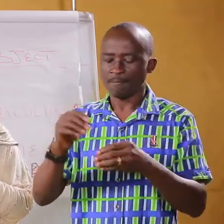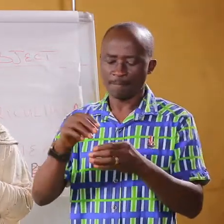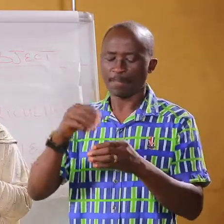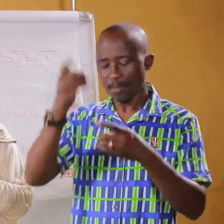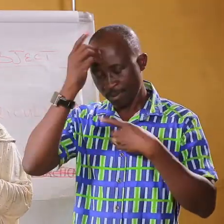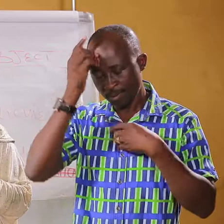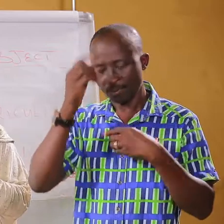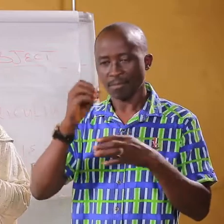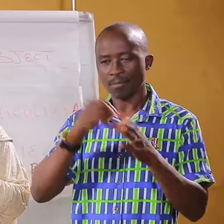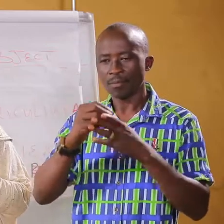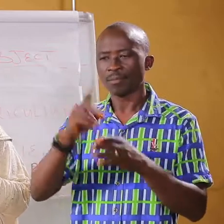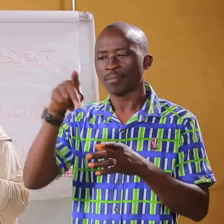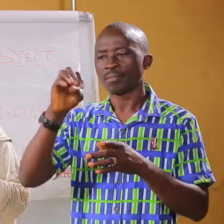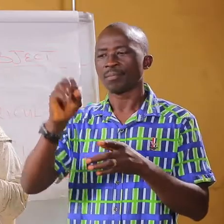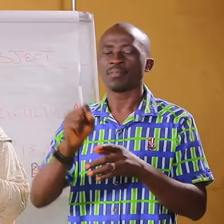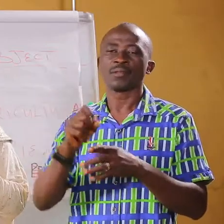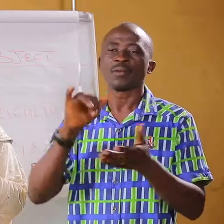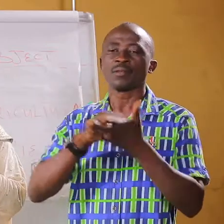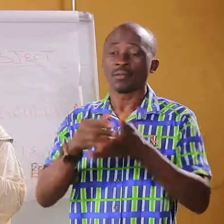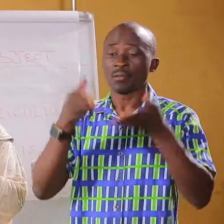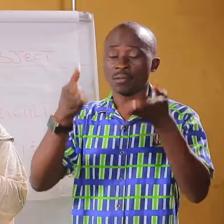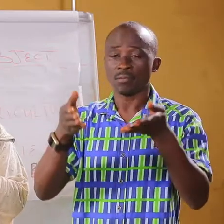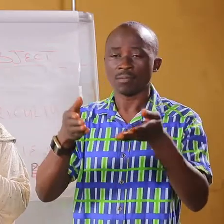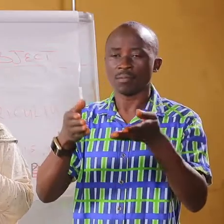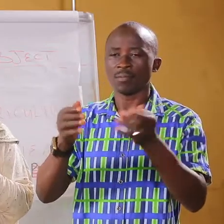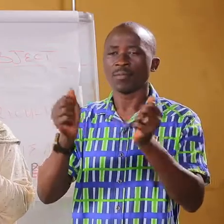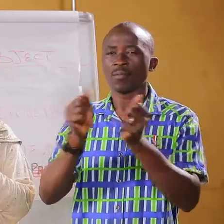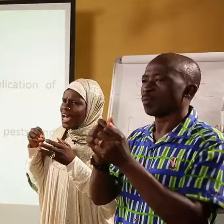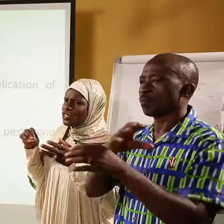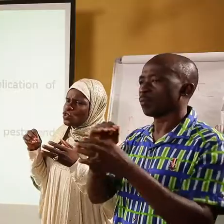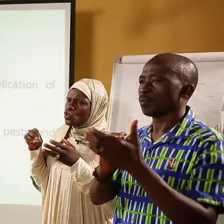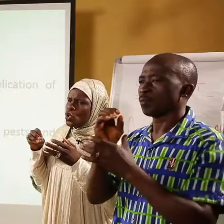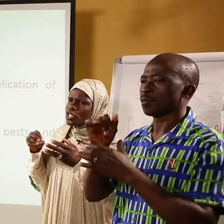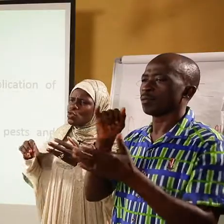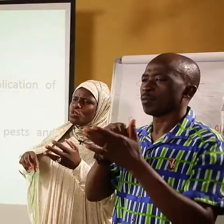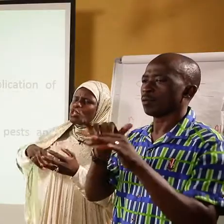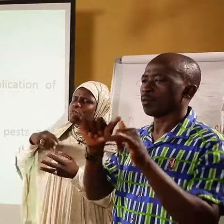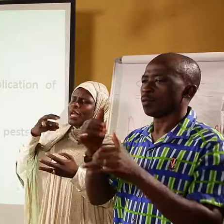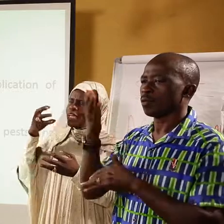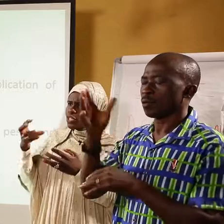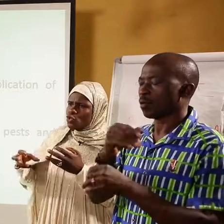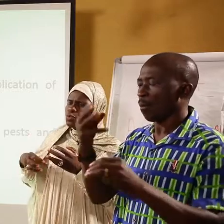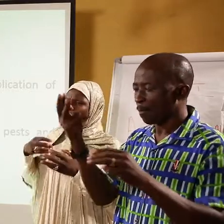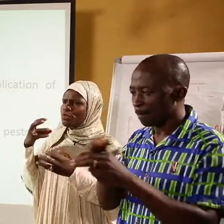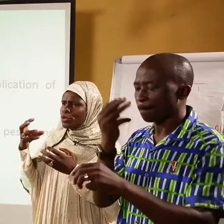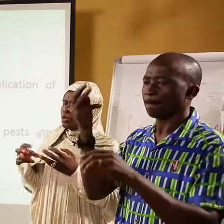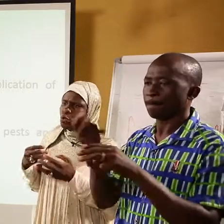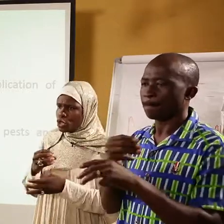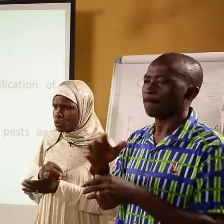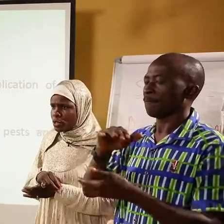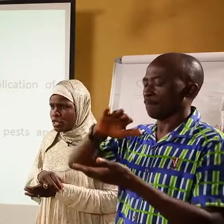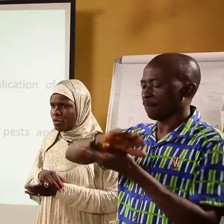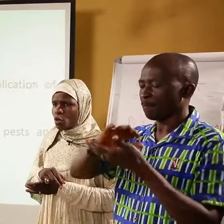or disease that is being attached to a particular crop, it will remain there and it will It will be multiplying, it will become